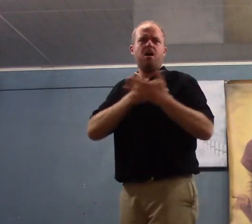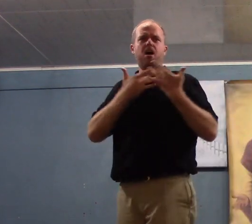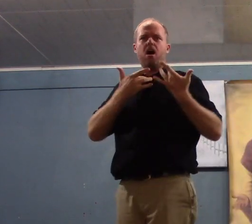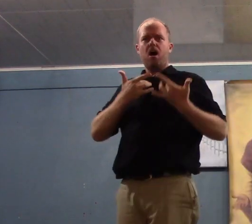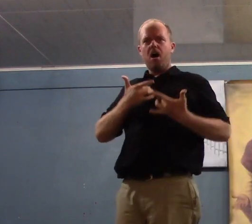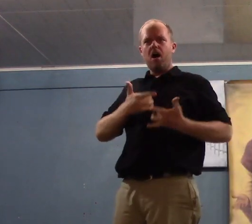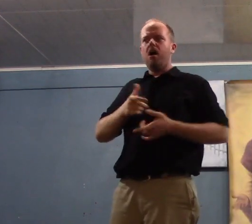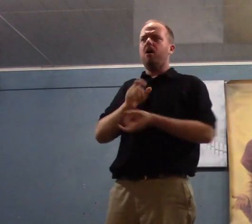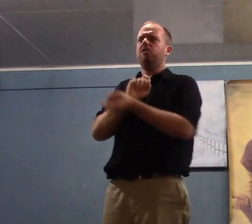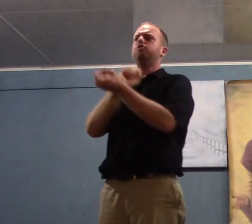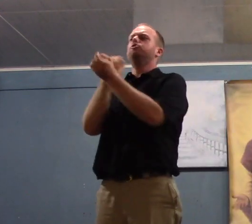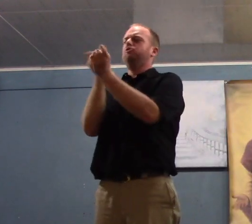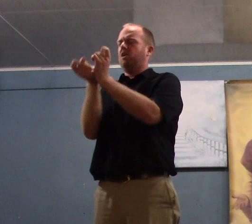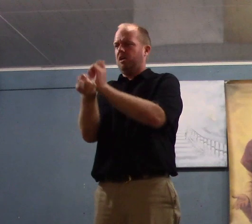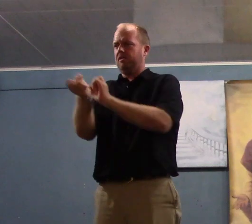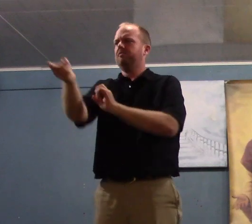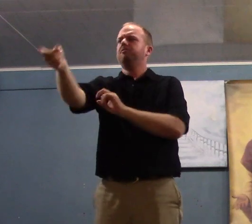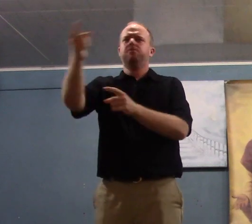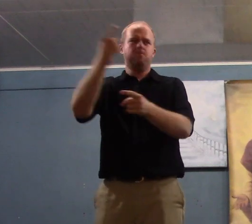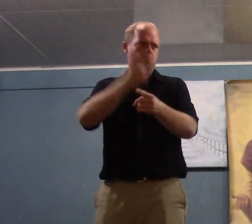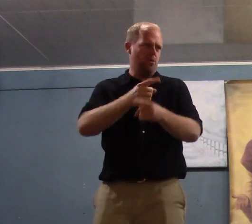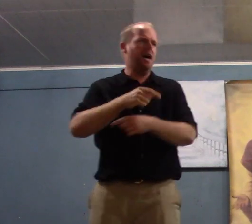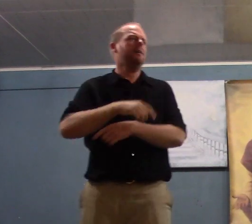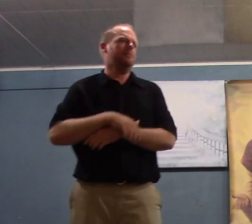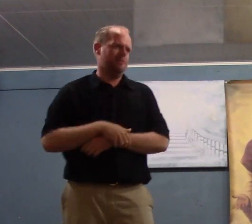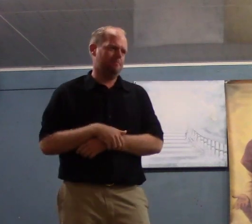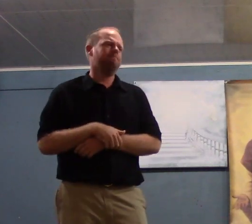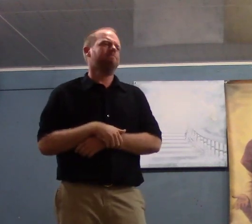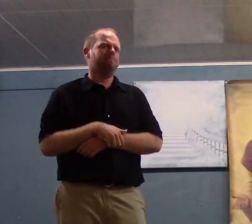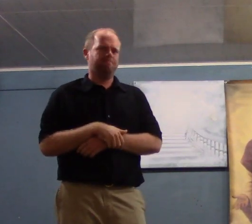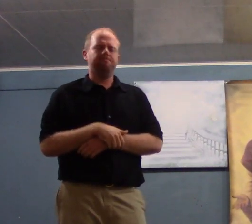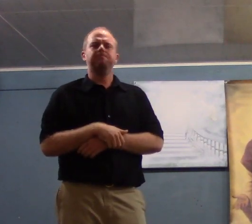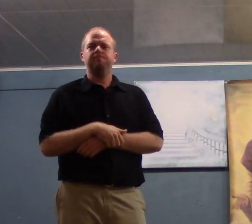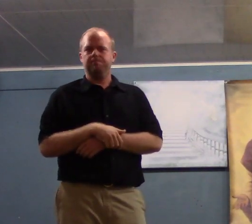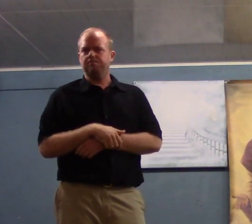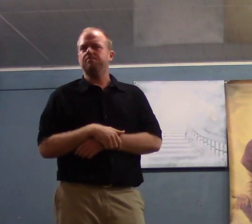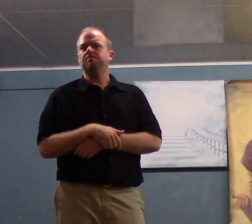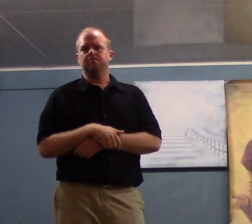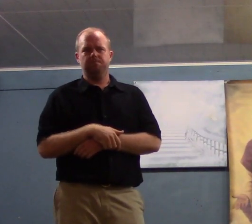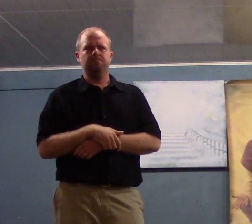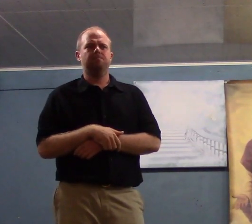Oh yeah, she is right. We need a change of heart. That is right.